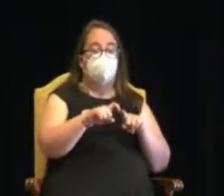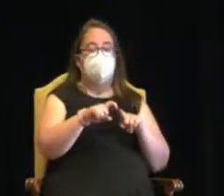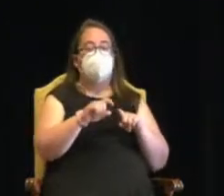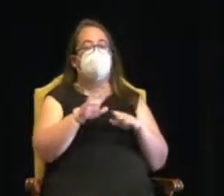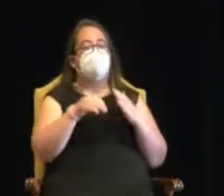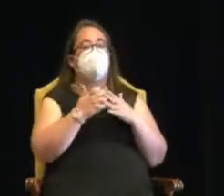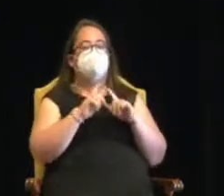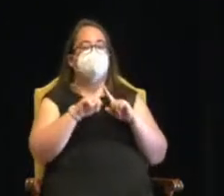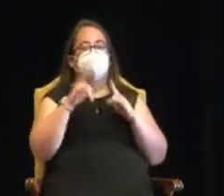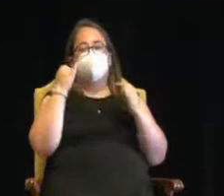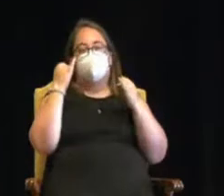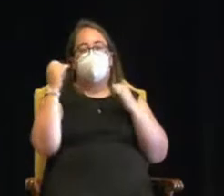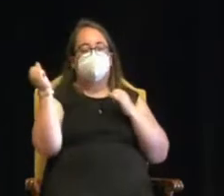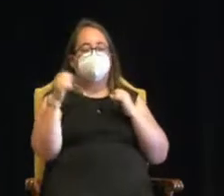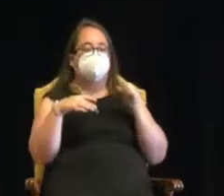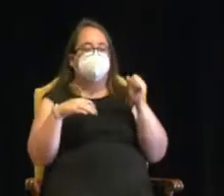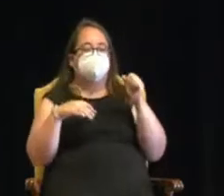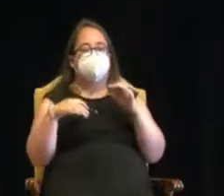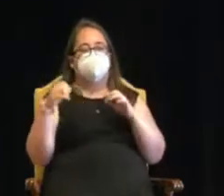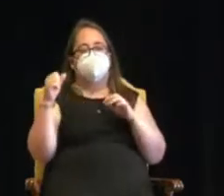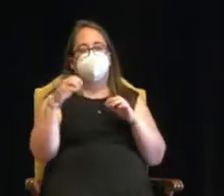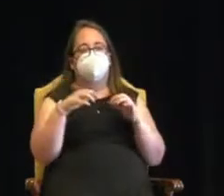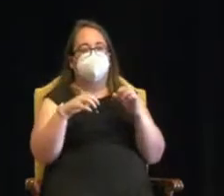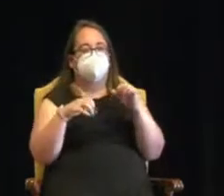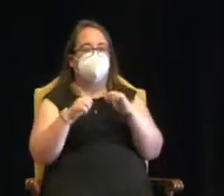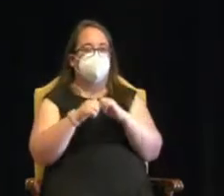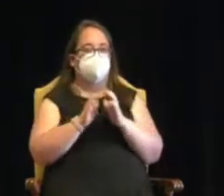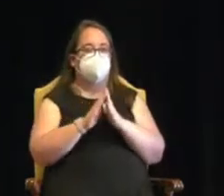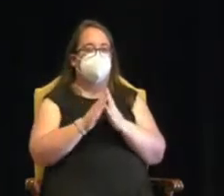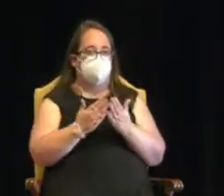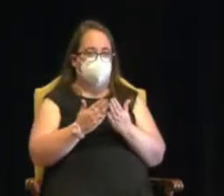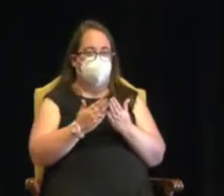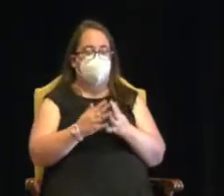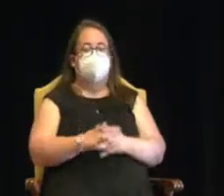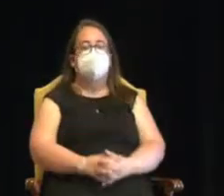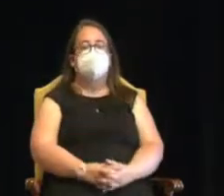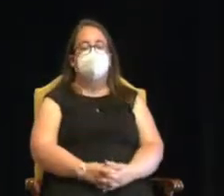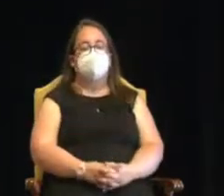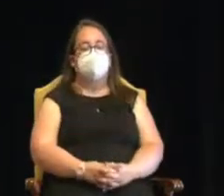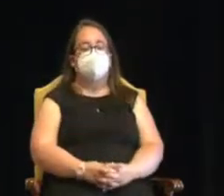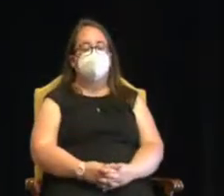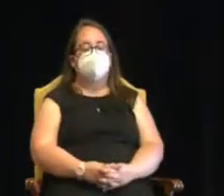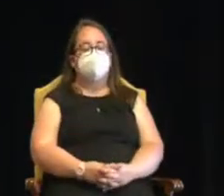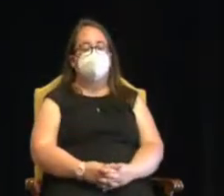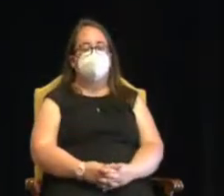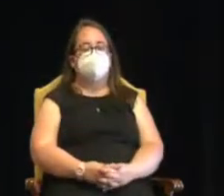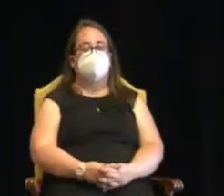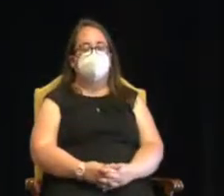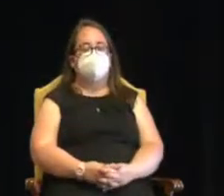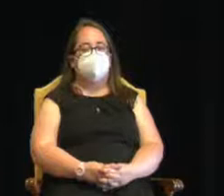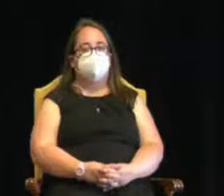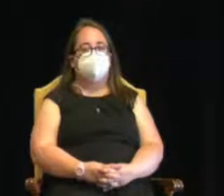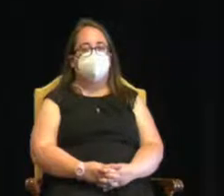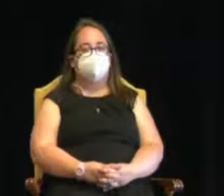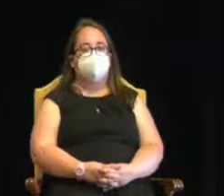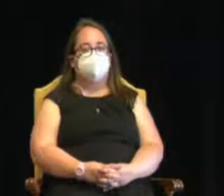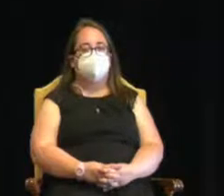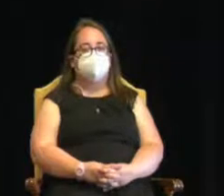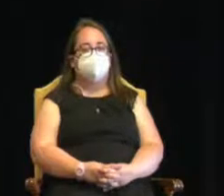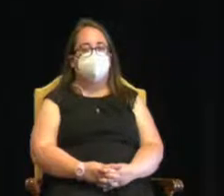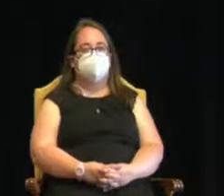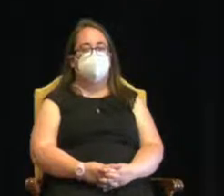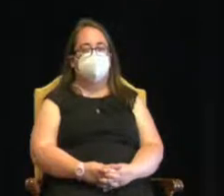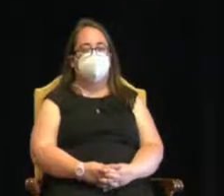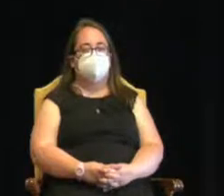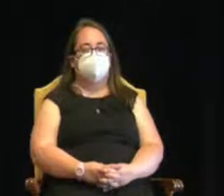ideas that were bubbling in my head when I started to work on Dream Girl. I've joked, it's not actually a joke, it's very